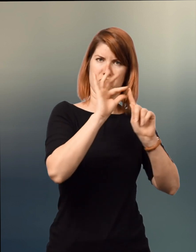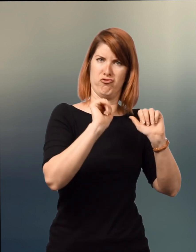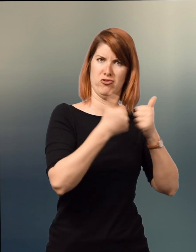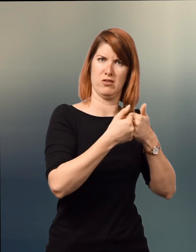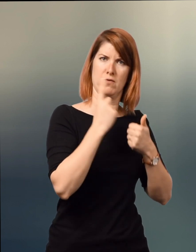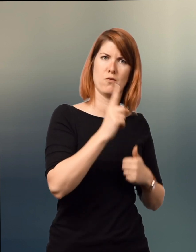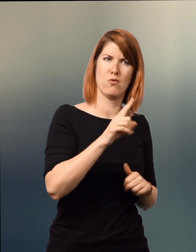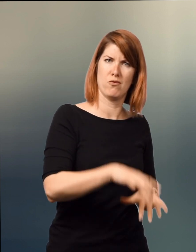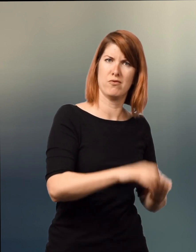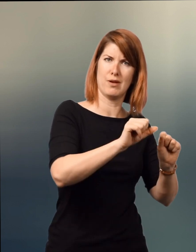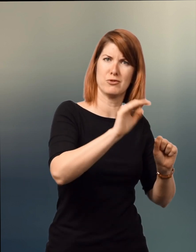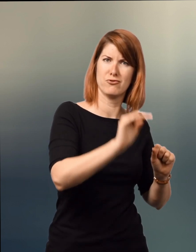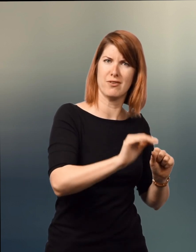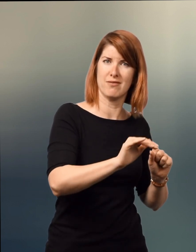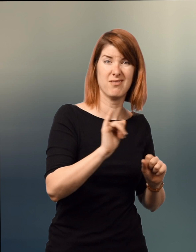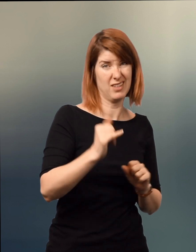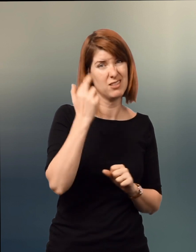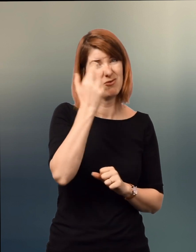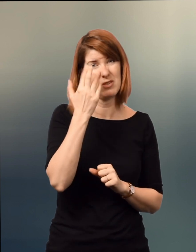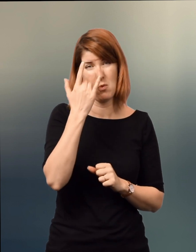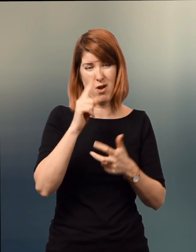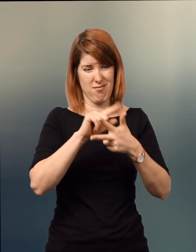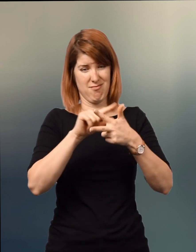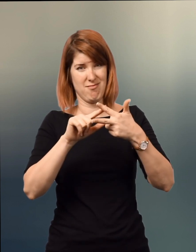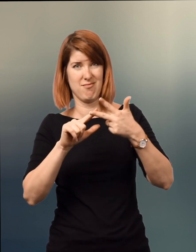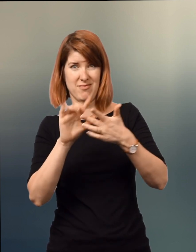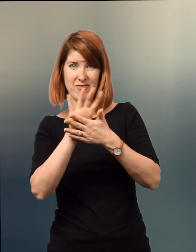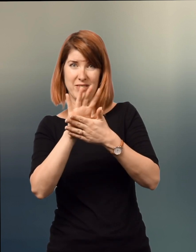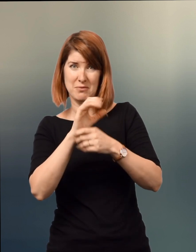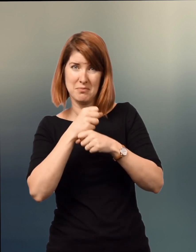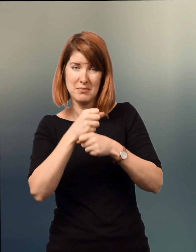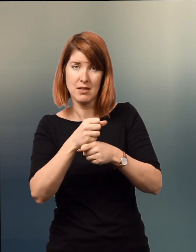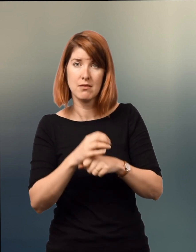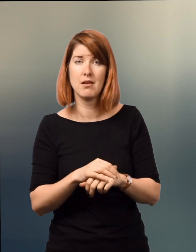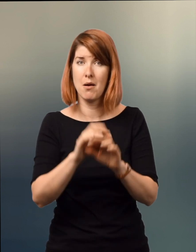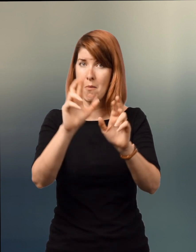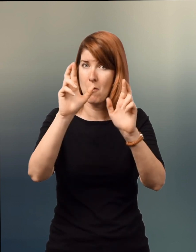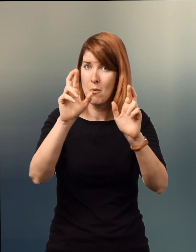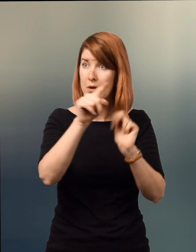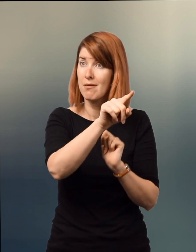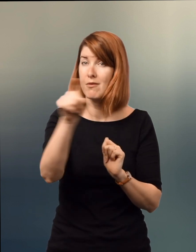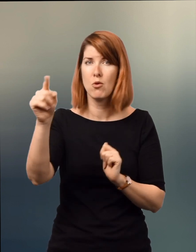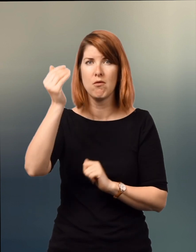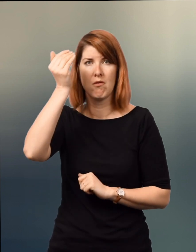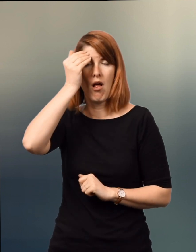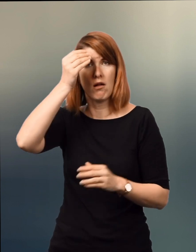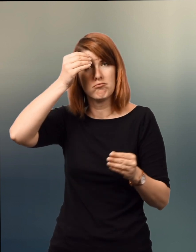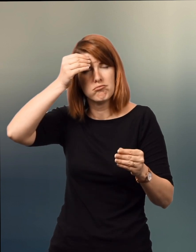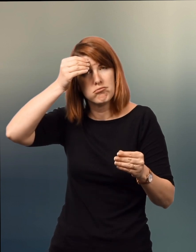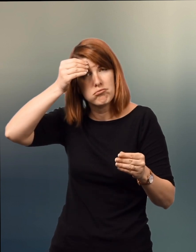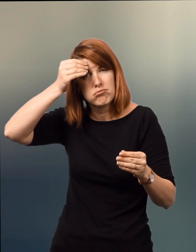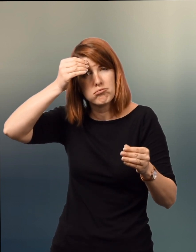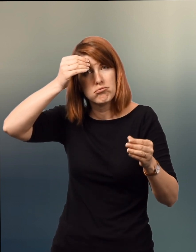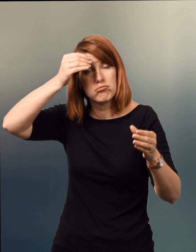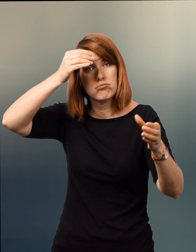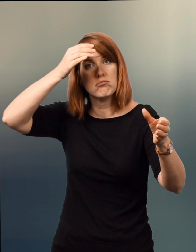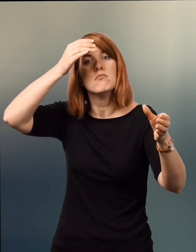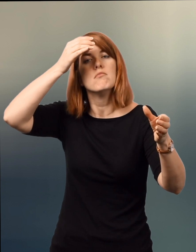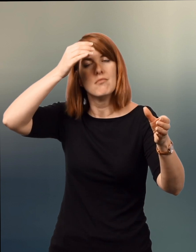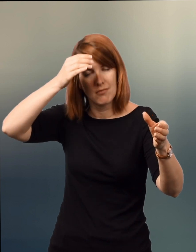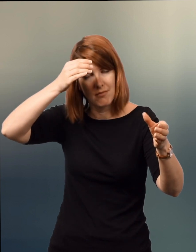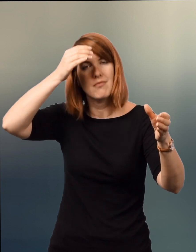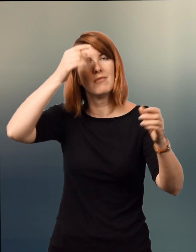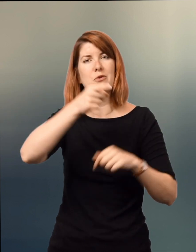adopted children have. This is the primary purpose of this video series. I'm hopeful that as your knowledge of these developmental